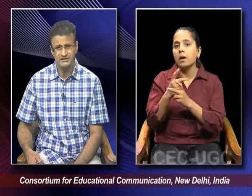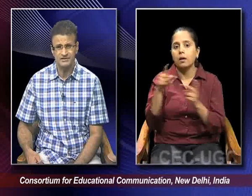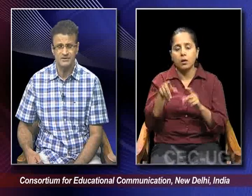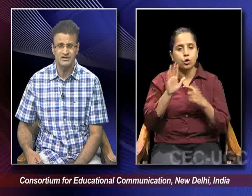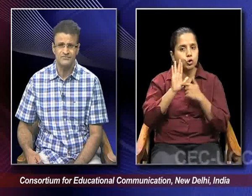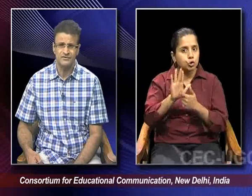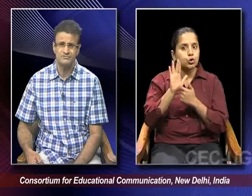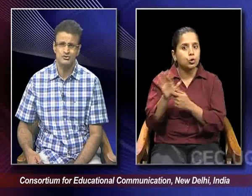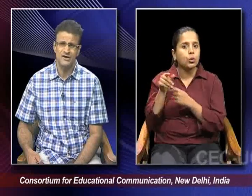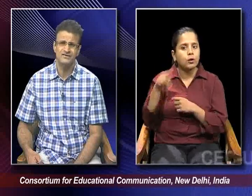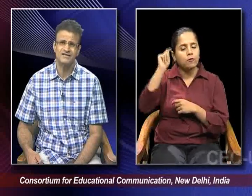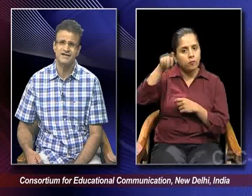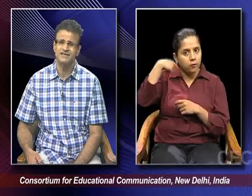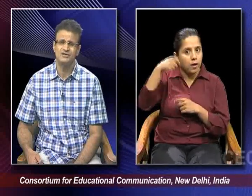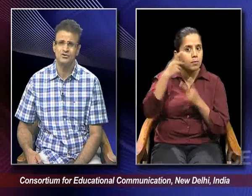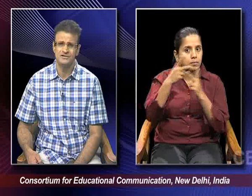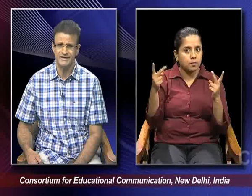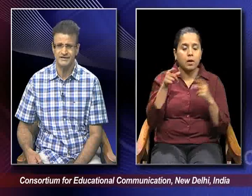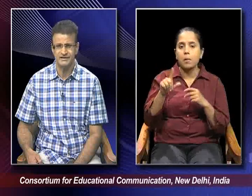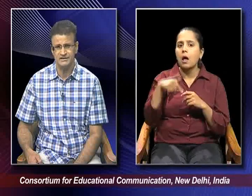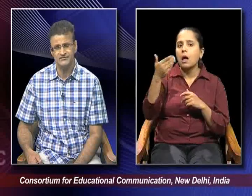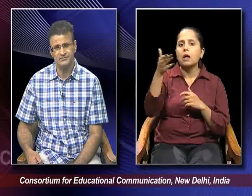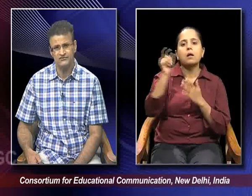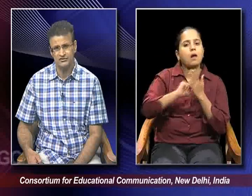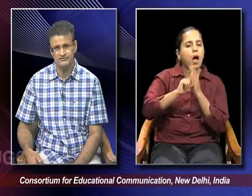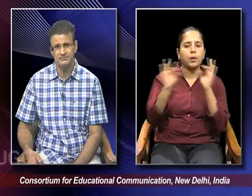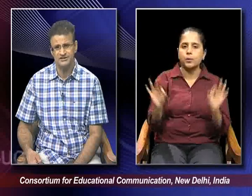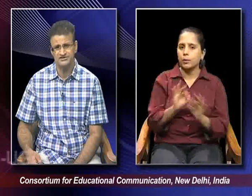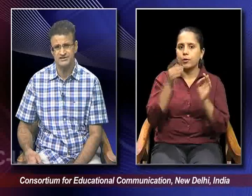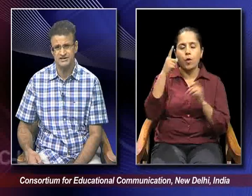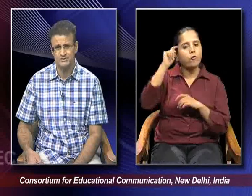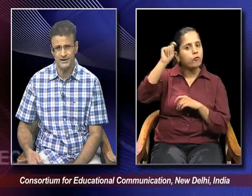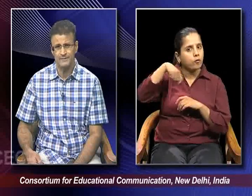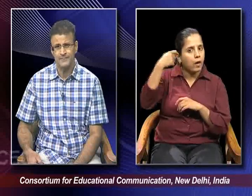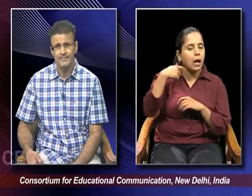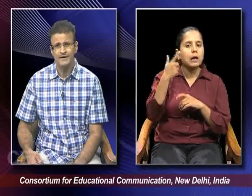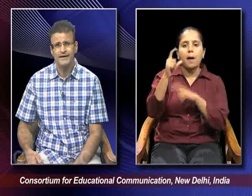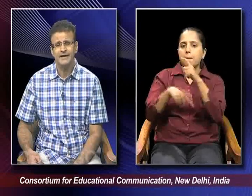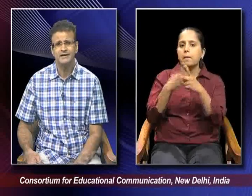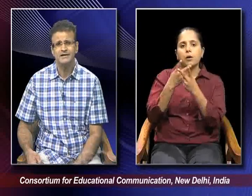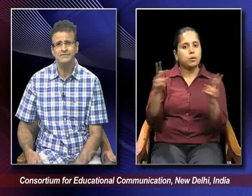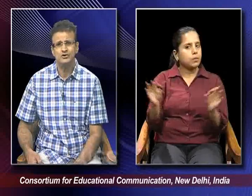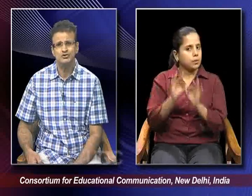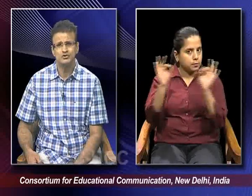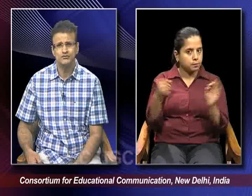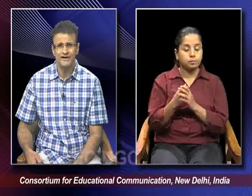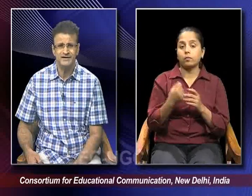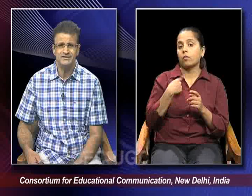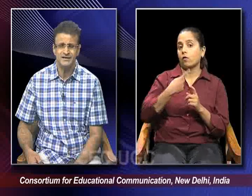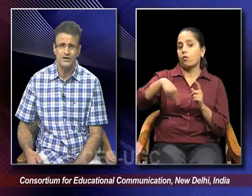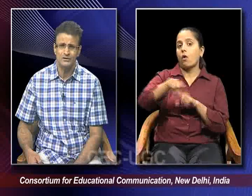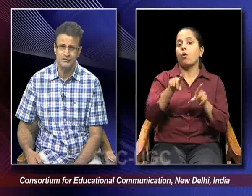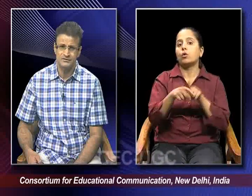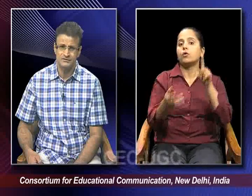exhibiting that particular film. So after that he did not write any film for the film industry as well. And we also find